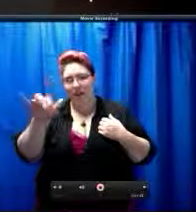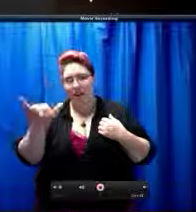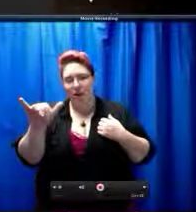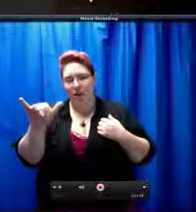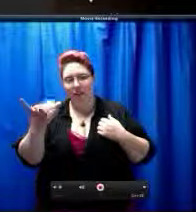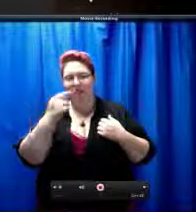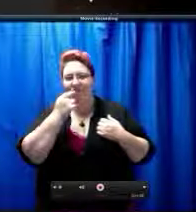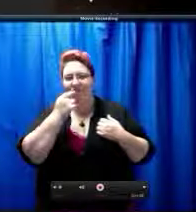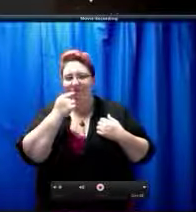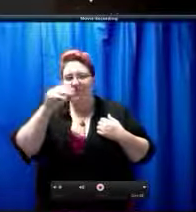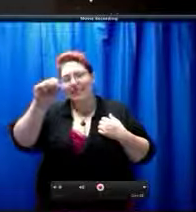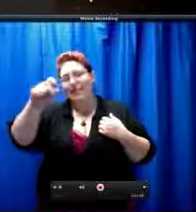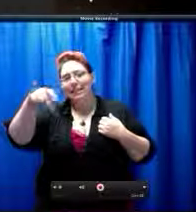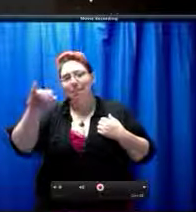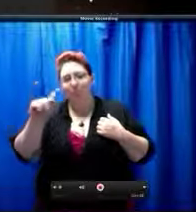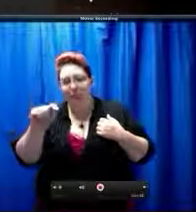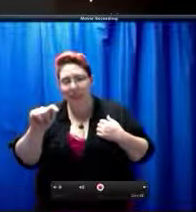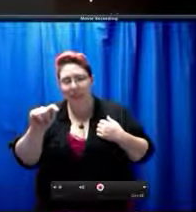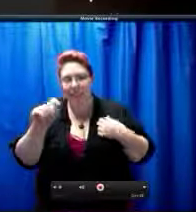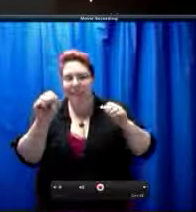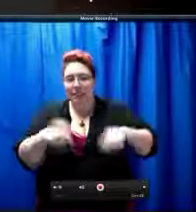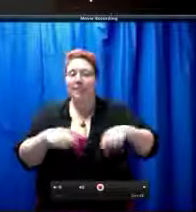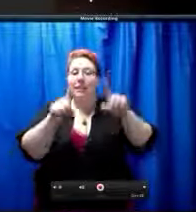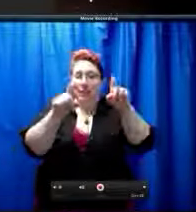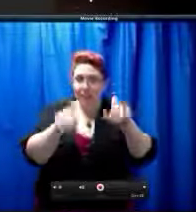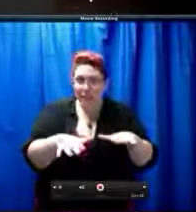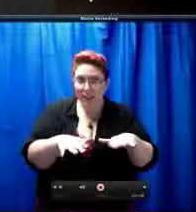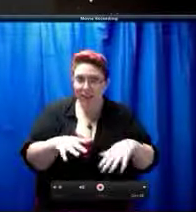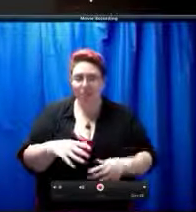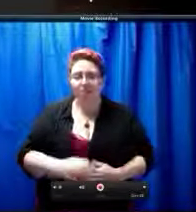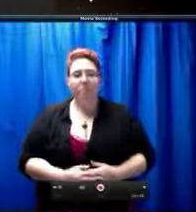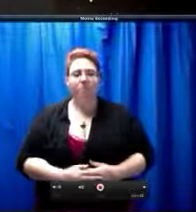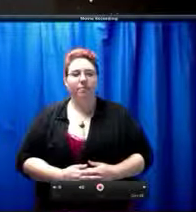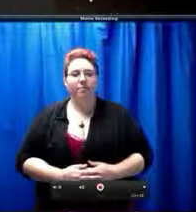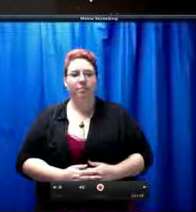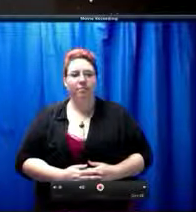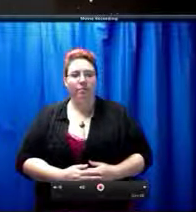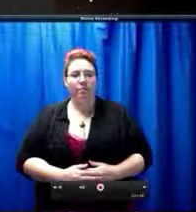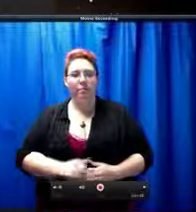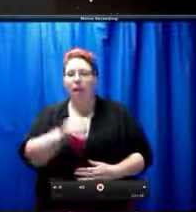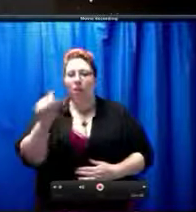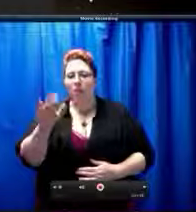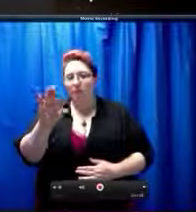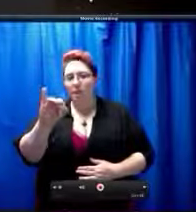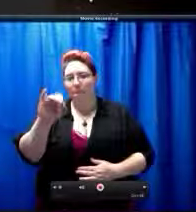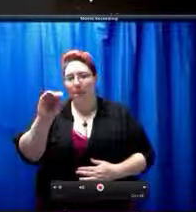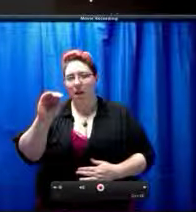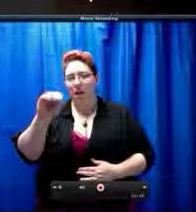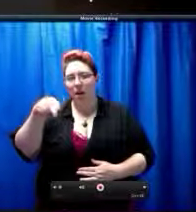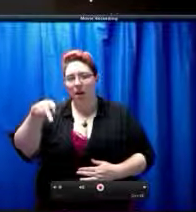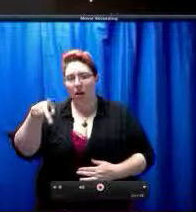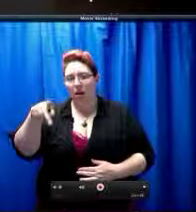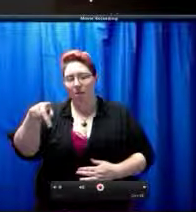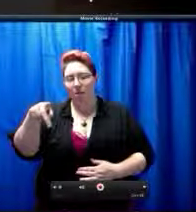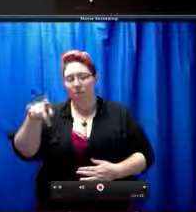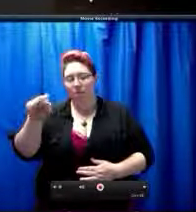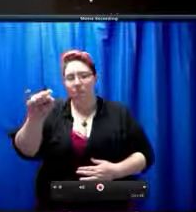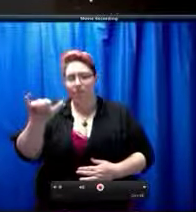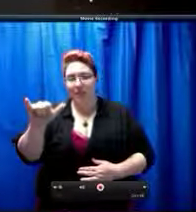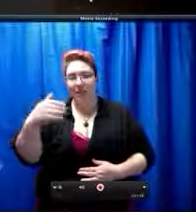going to show you up here so that we can actually screen. And then also any kind of biopsies are done by brushes, so we can check